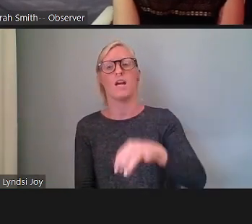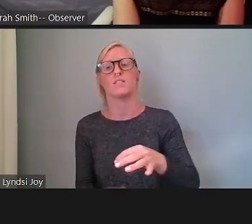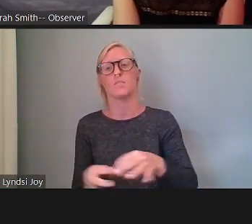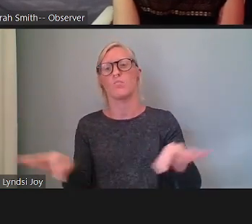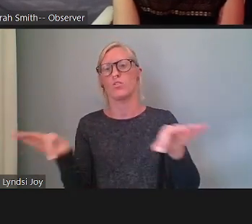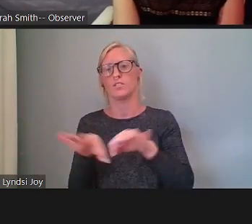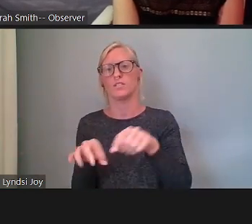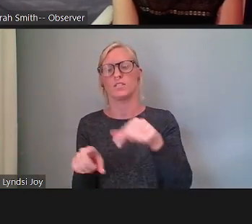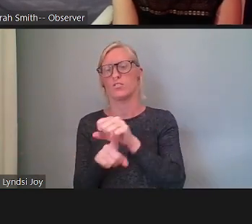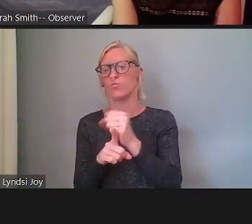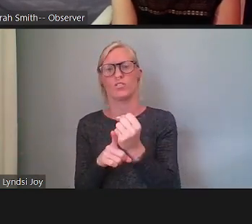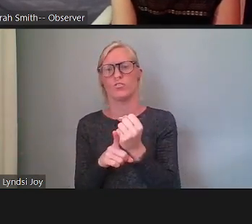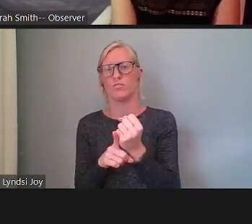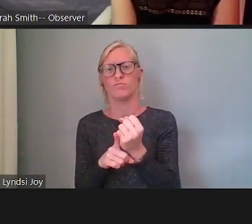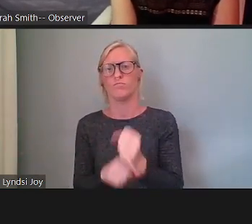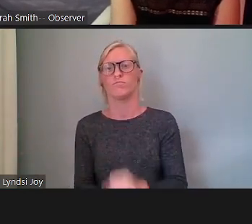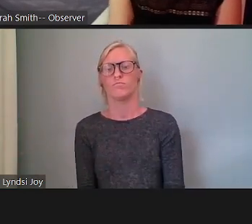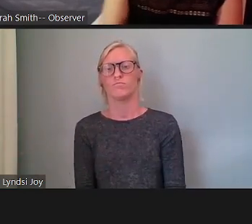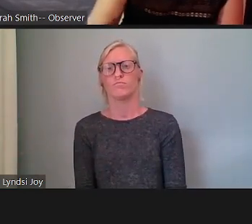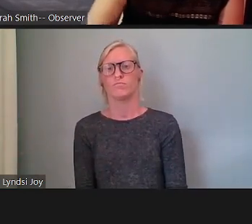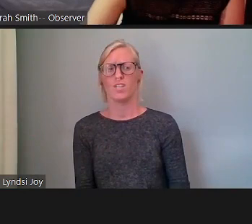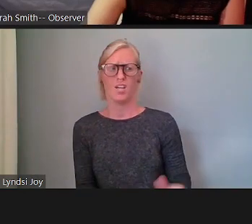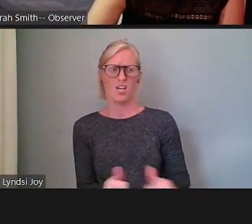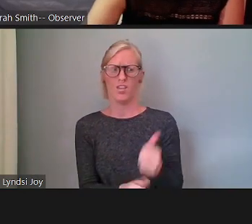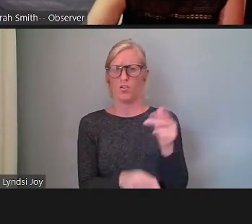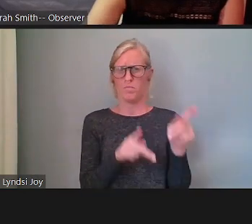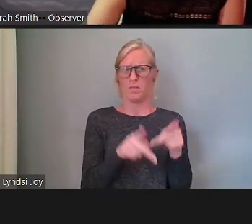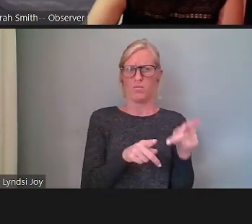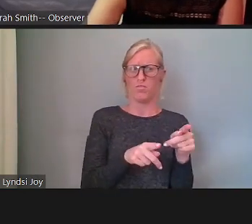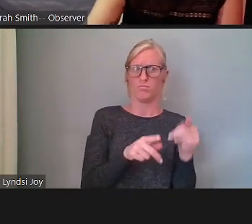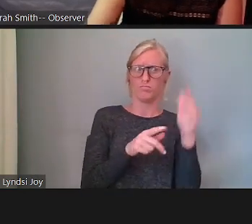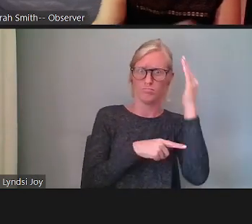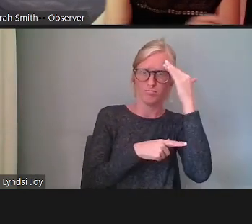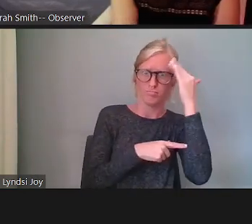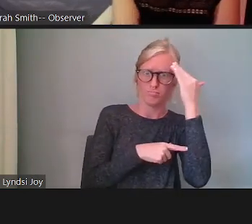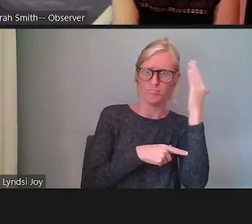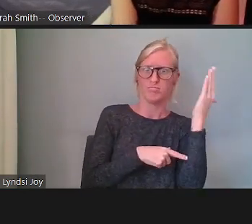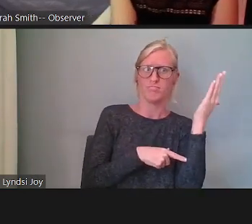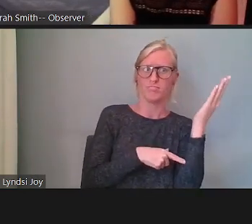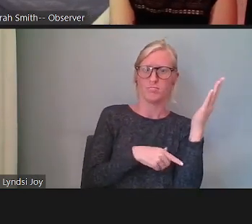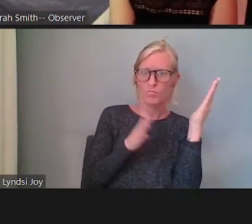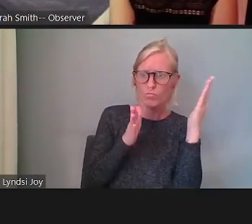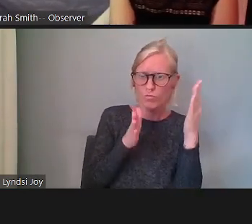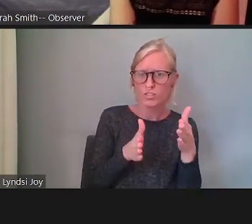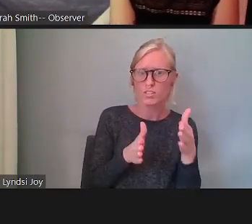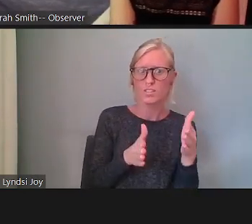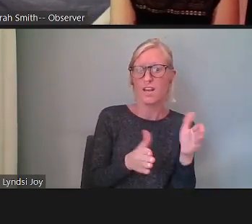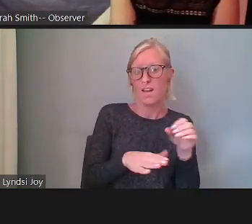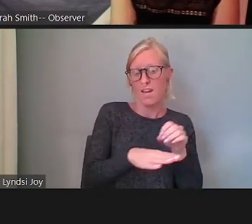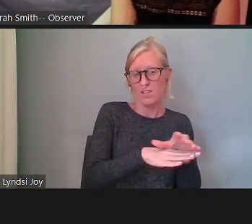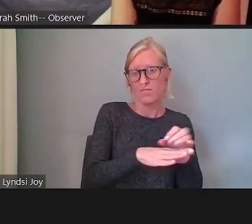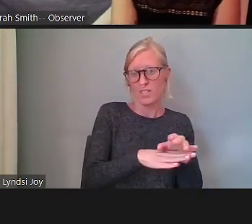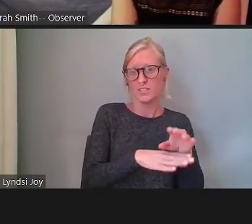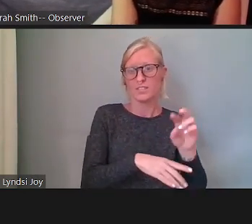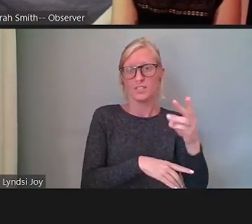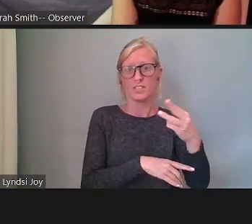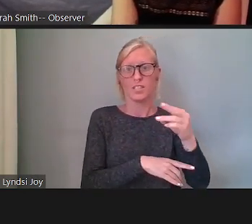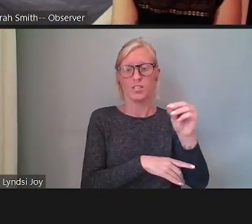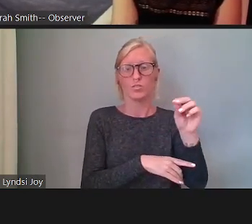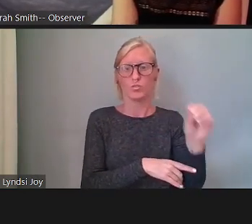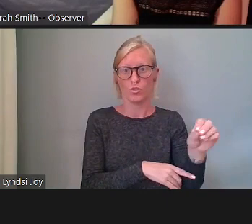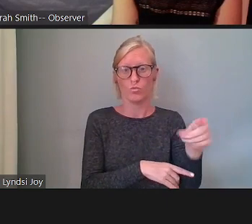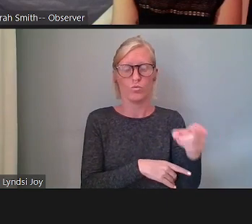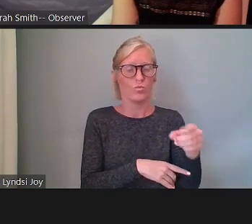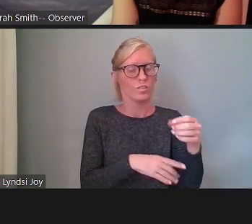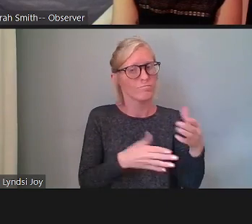situation. So other people, I hope you're aware of the advice that WHO has been